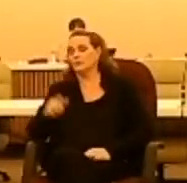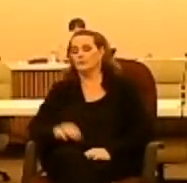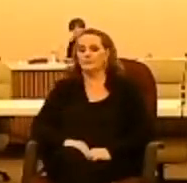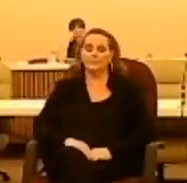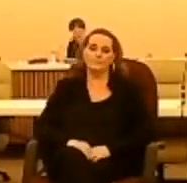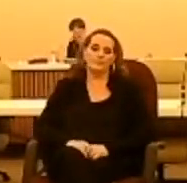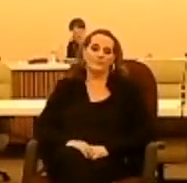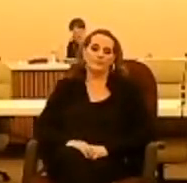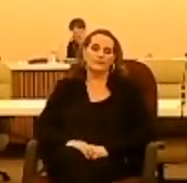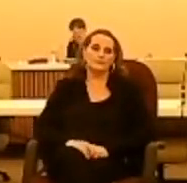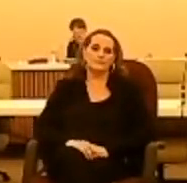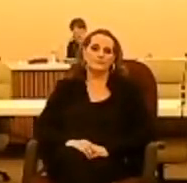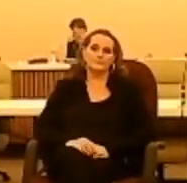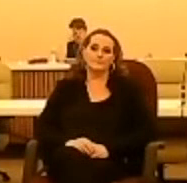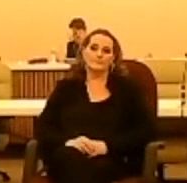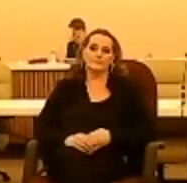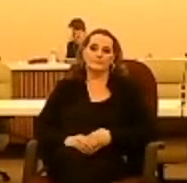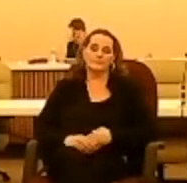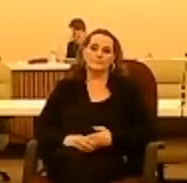Bye-bye.